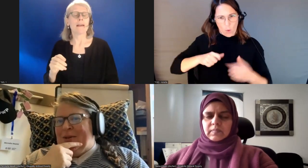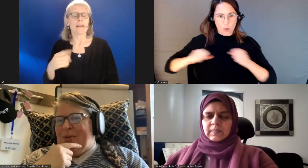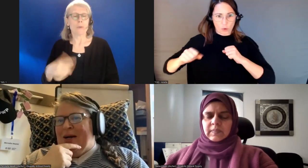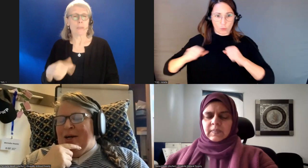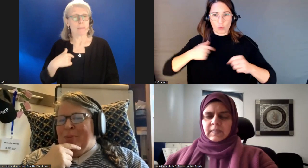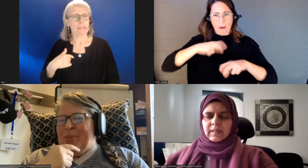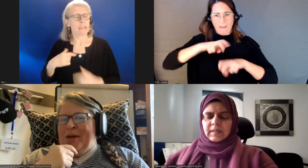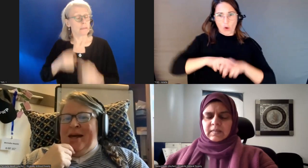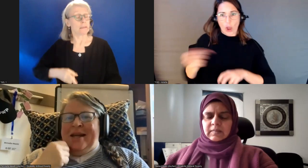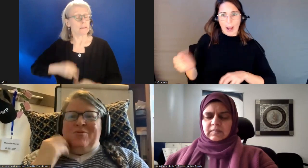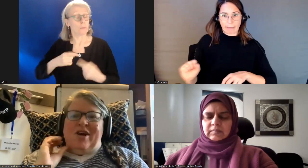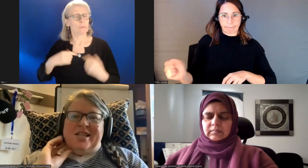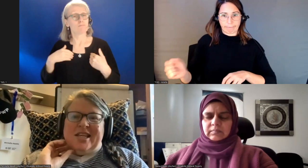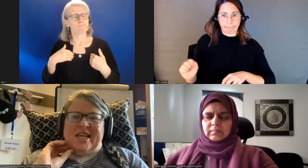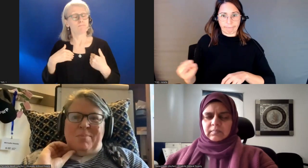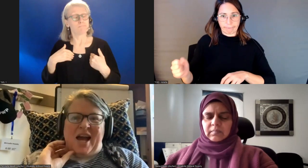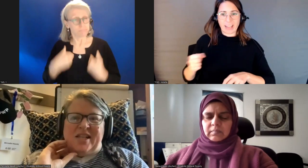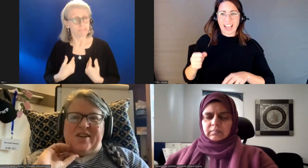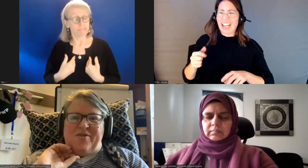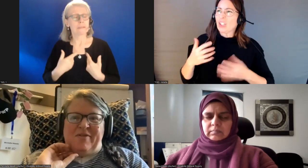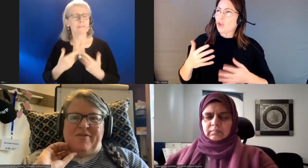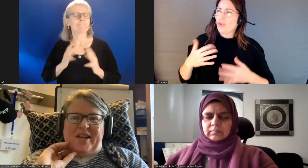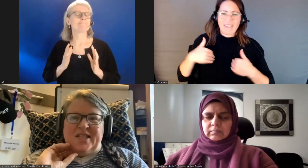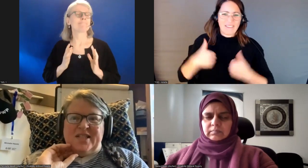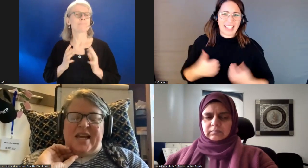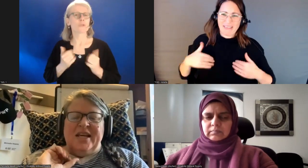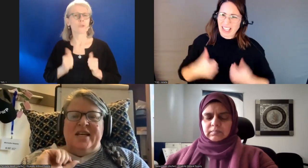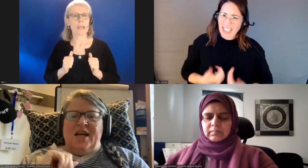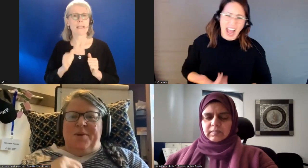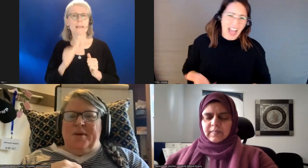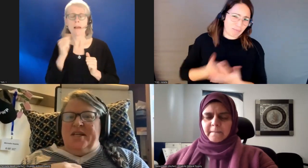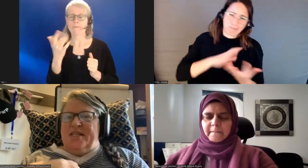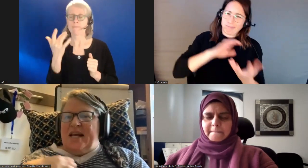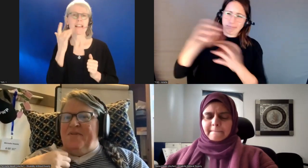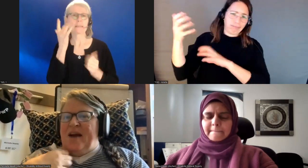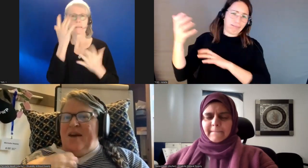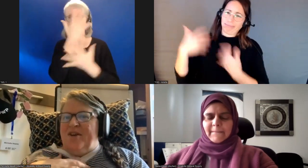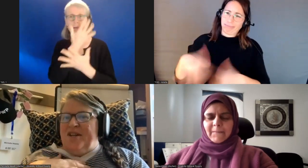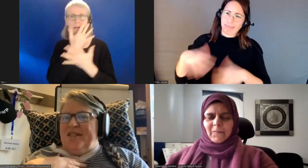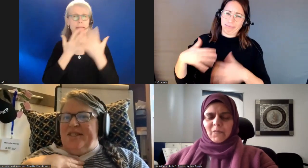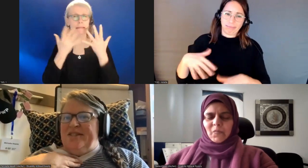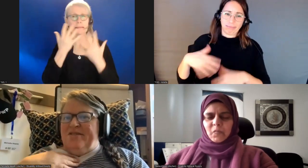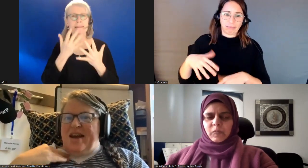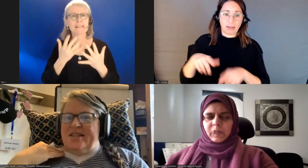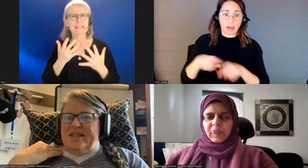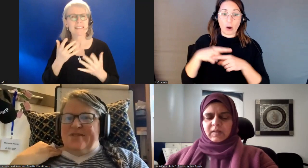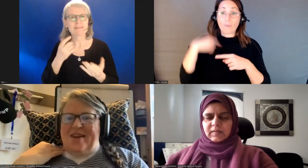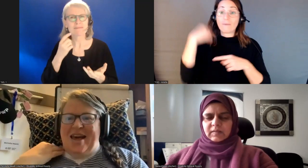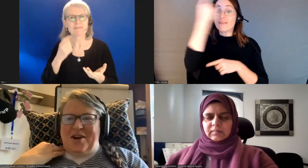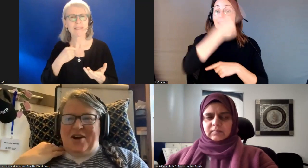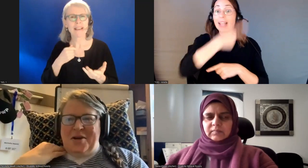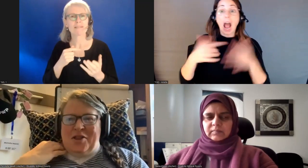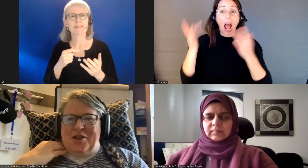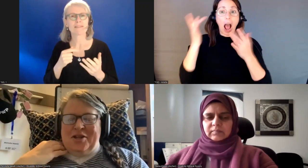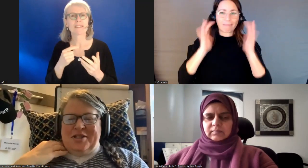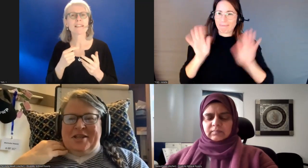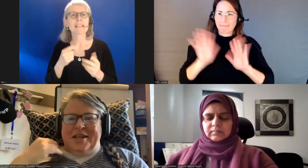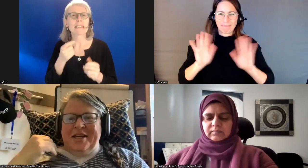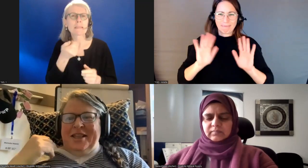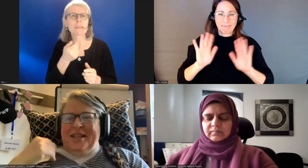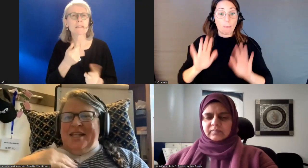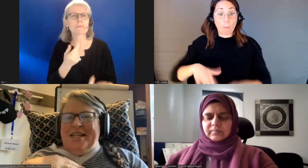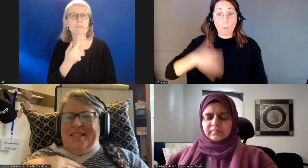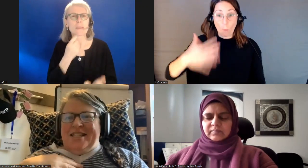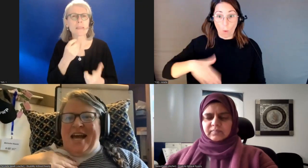way. So and I'm trying to keep my hands off my face today because I've got a psoriasis flare going on